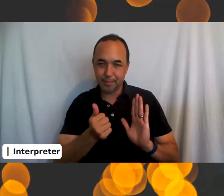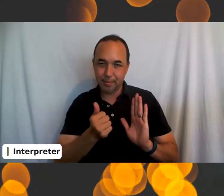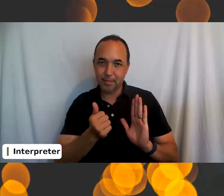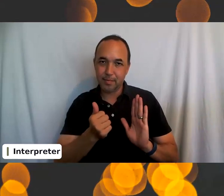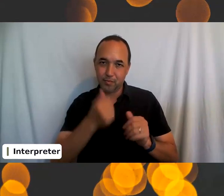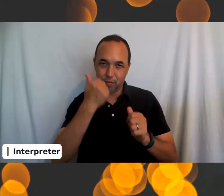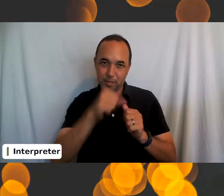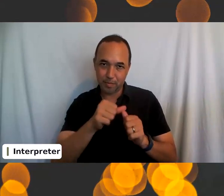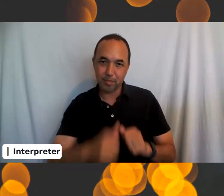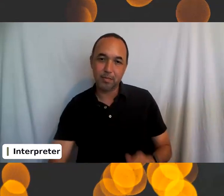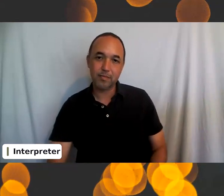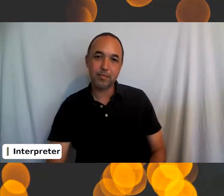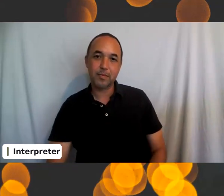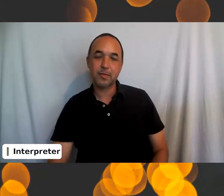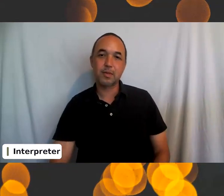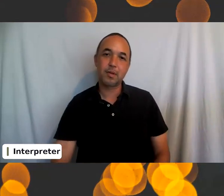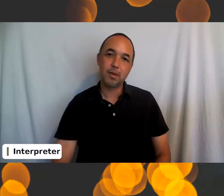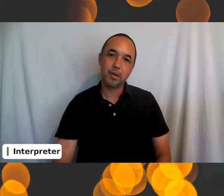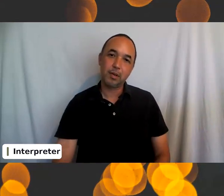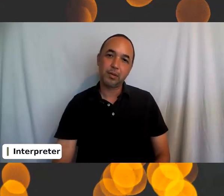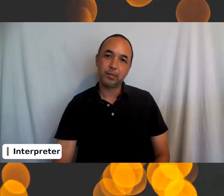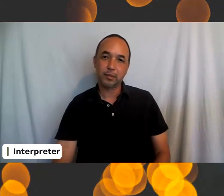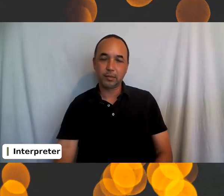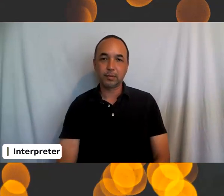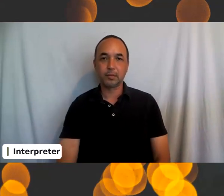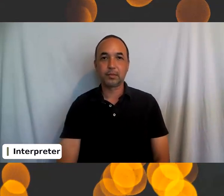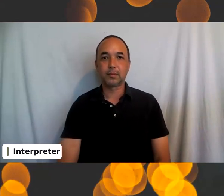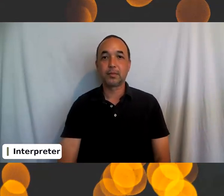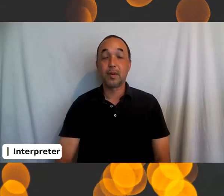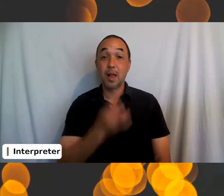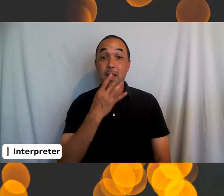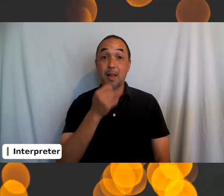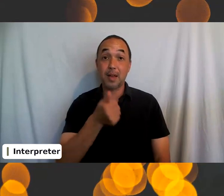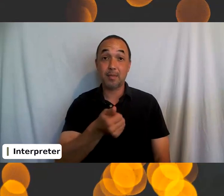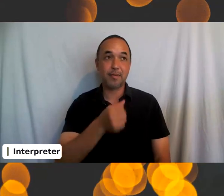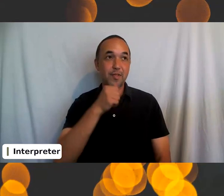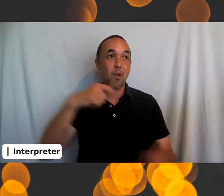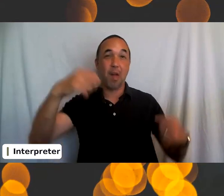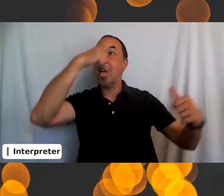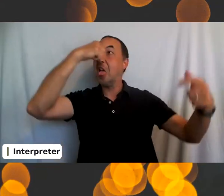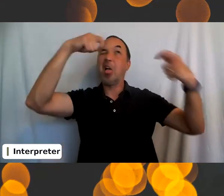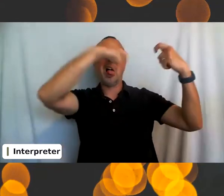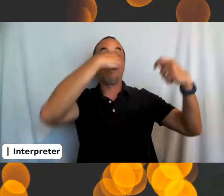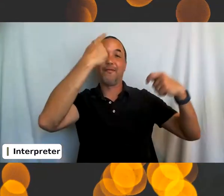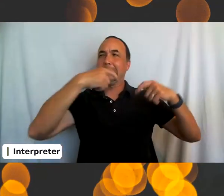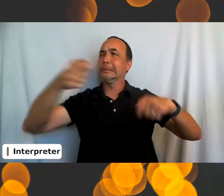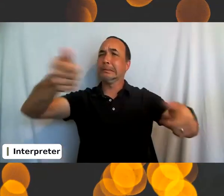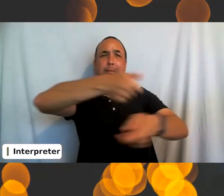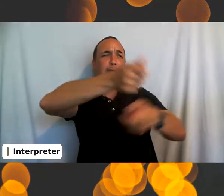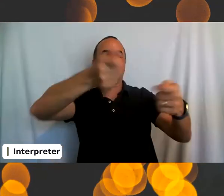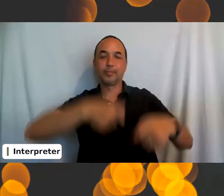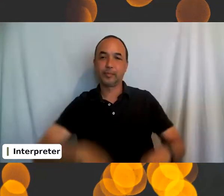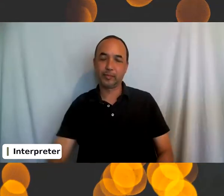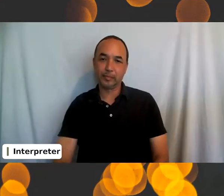won't remember any of that stuff. Like I was saying with flashlights before, don't shine them in each other's faces.